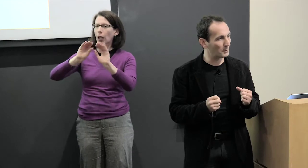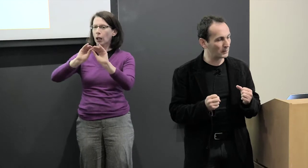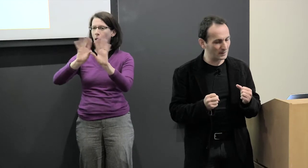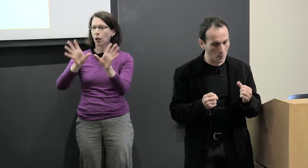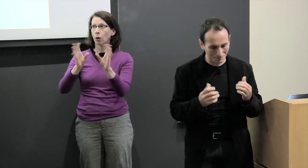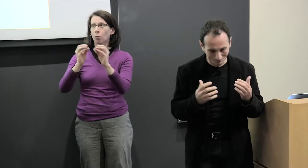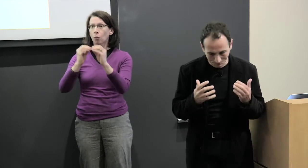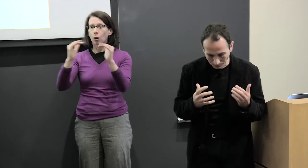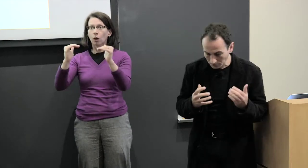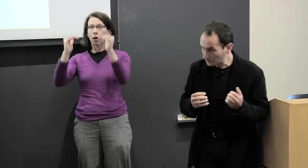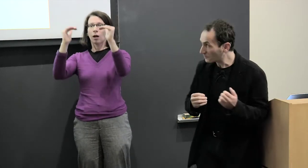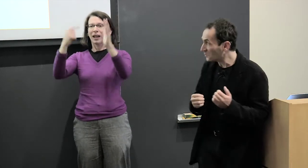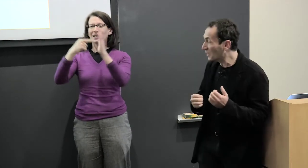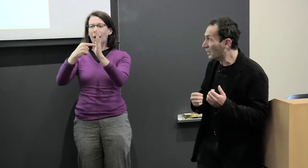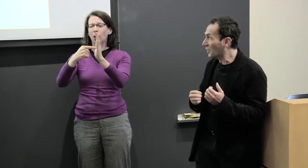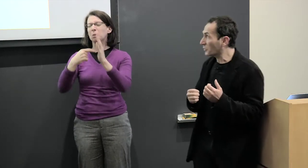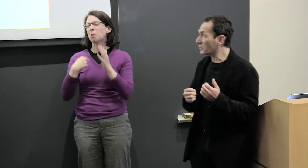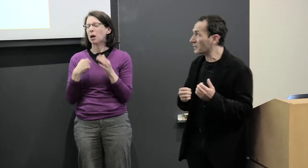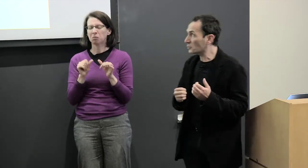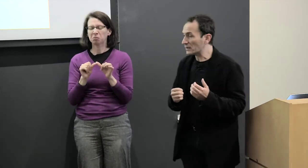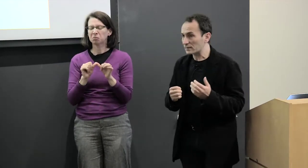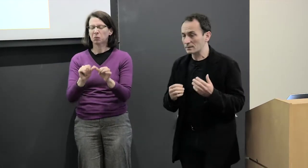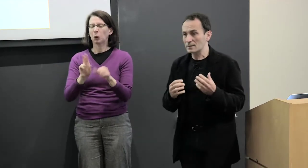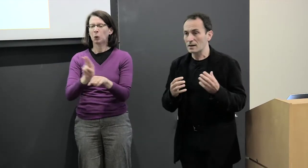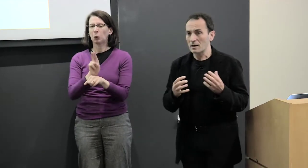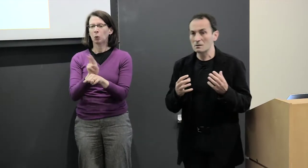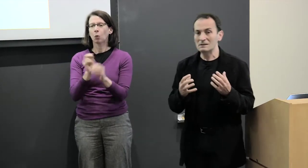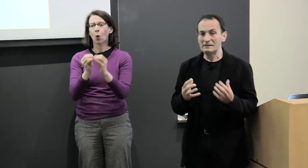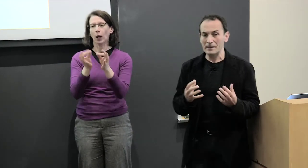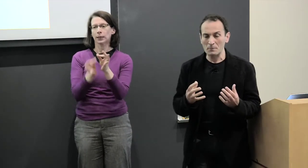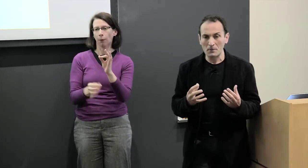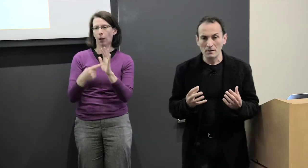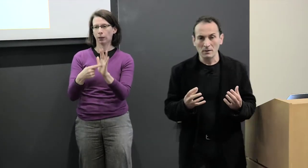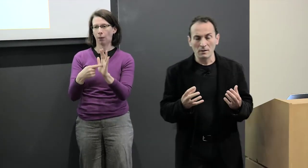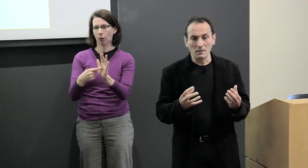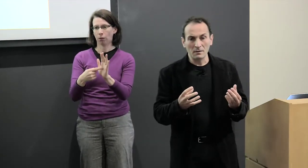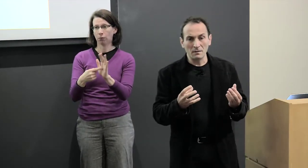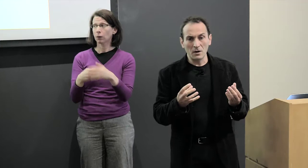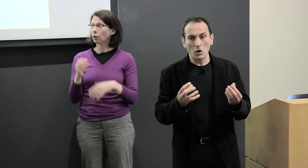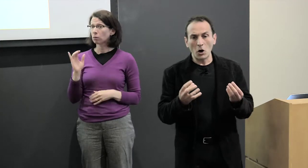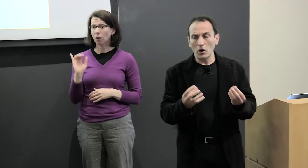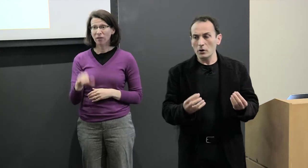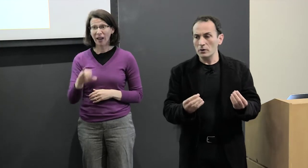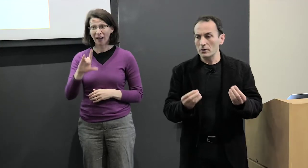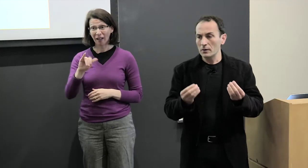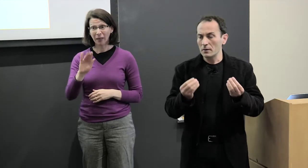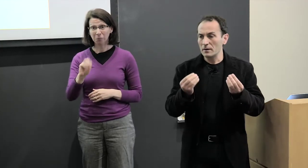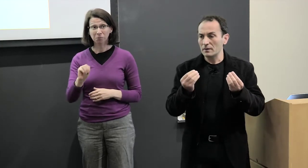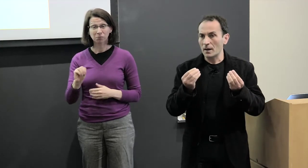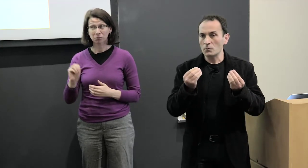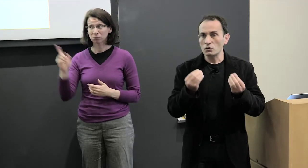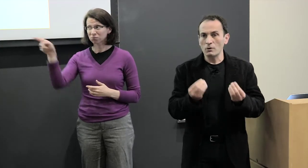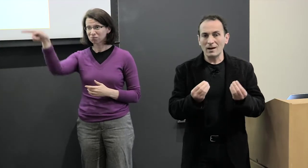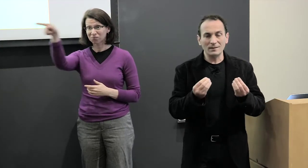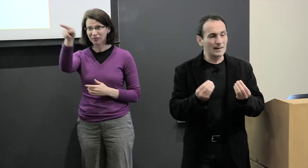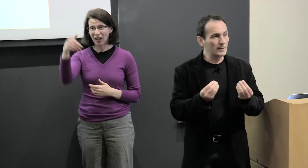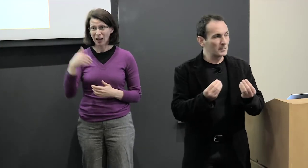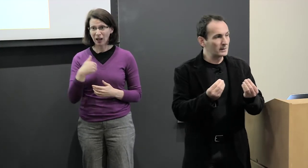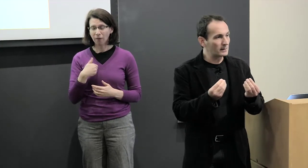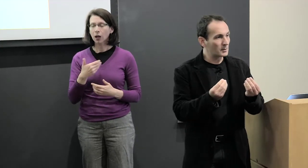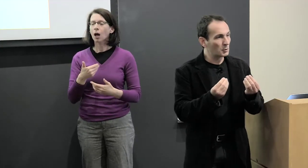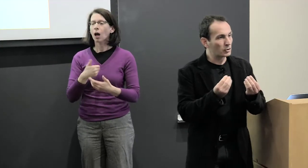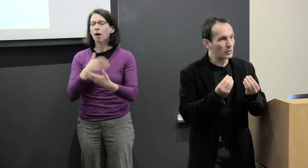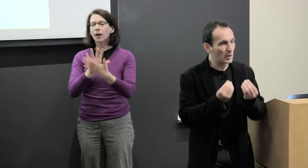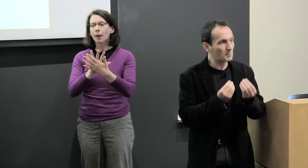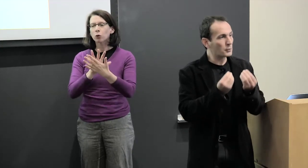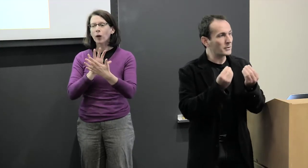simplest examples here. So this was the claim, that there are these abstract